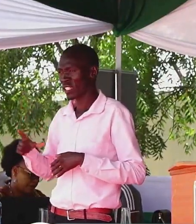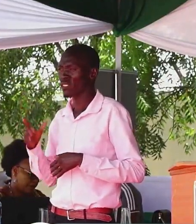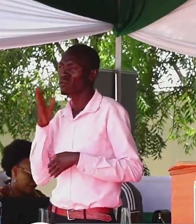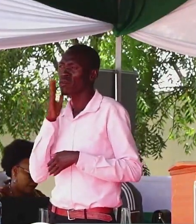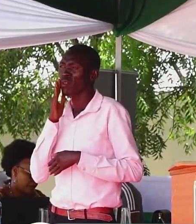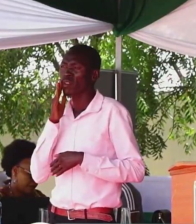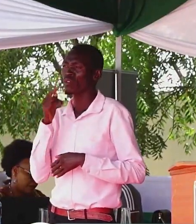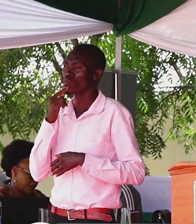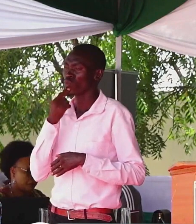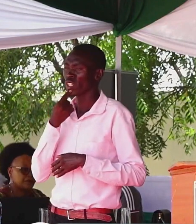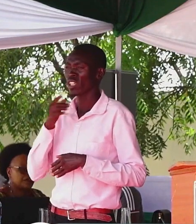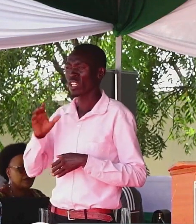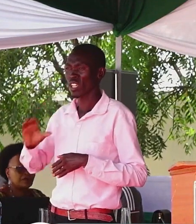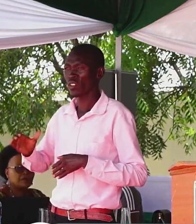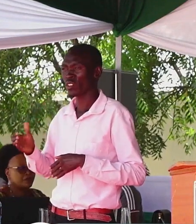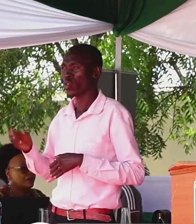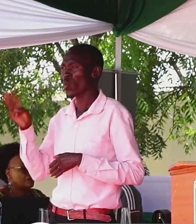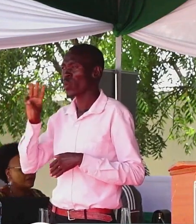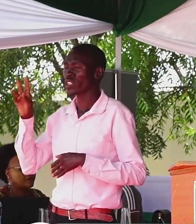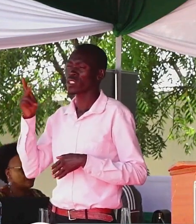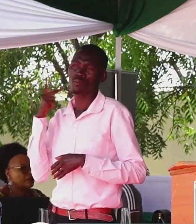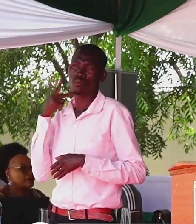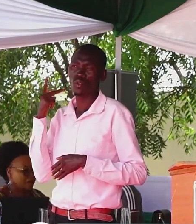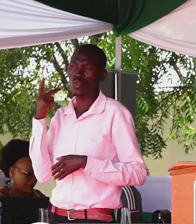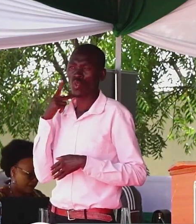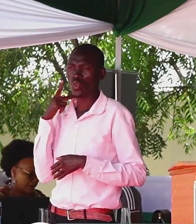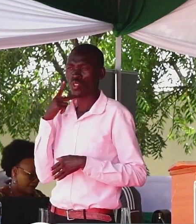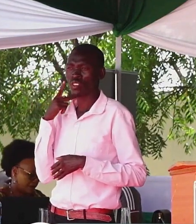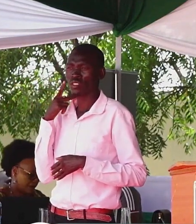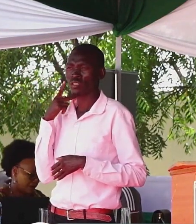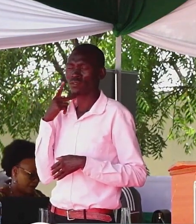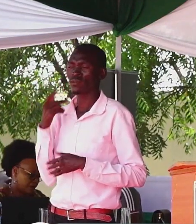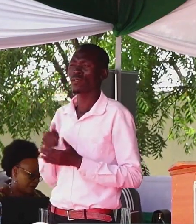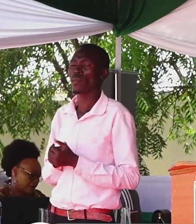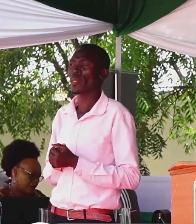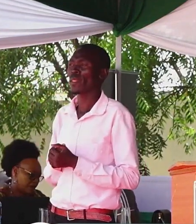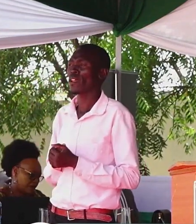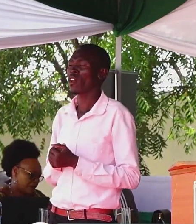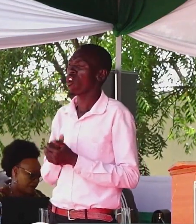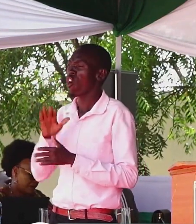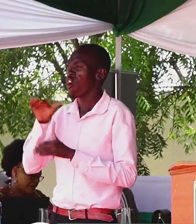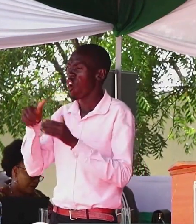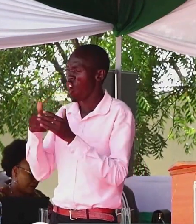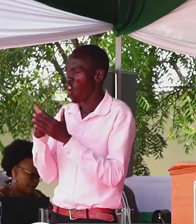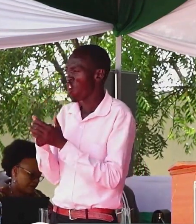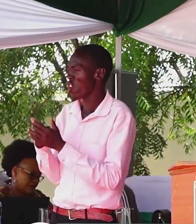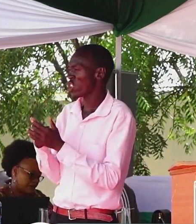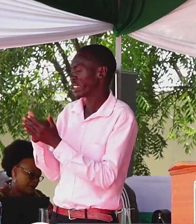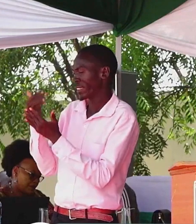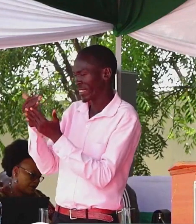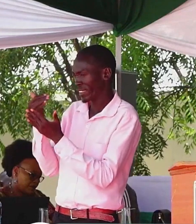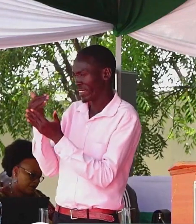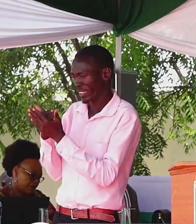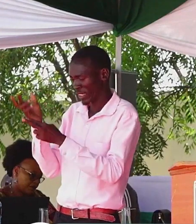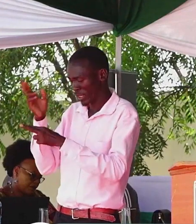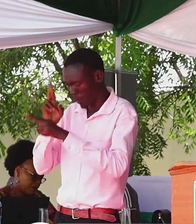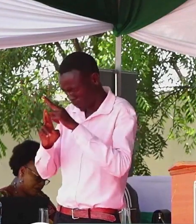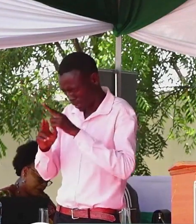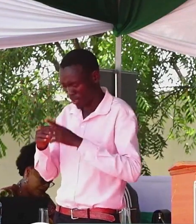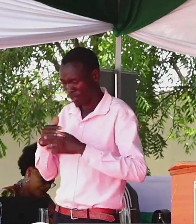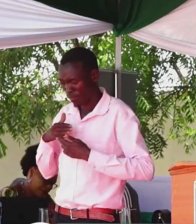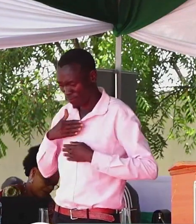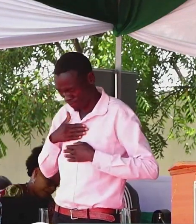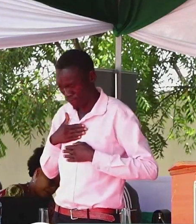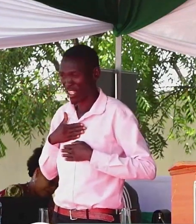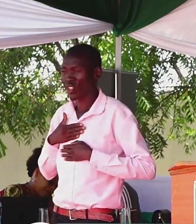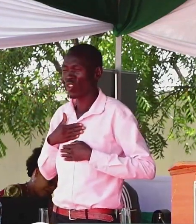County and Mama West Pokot. All protocol observed. Ladies and gentlemen,